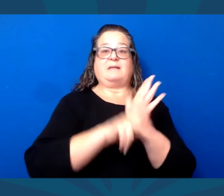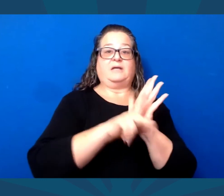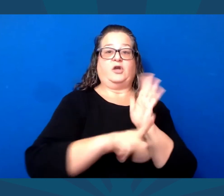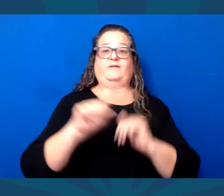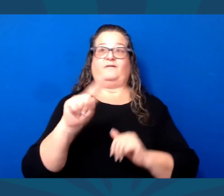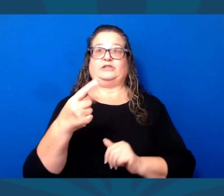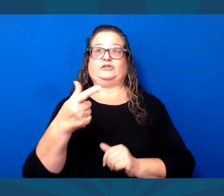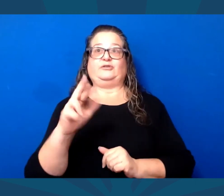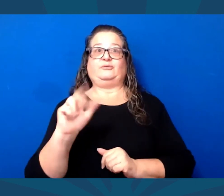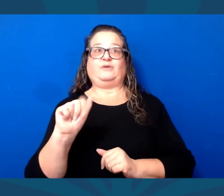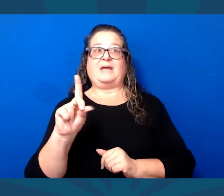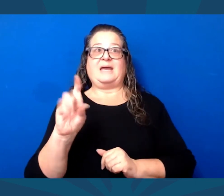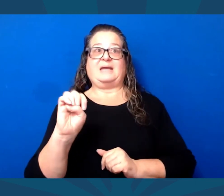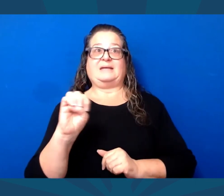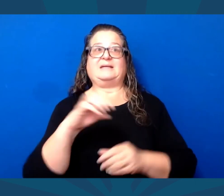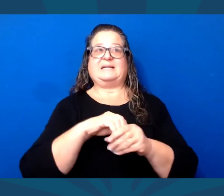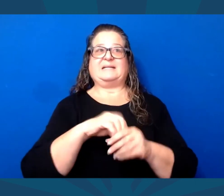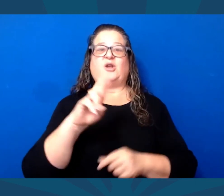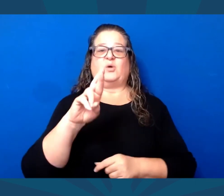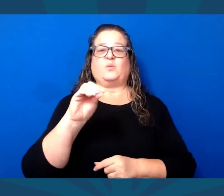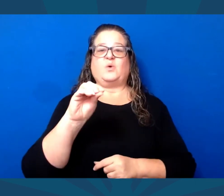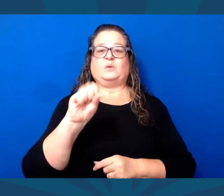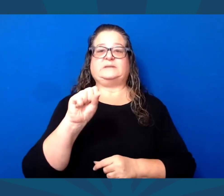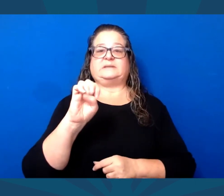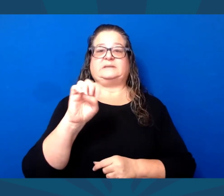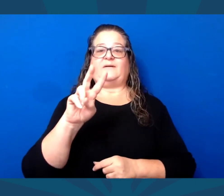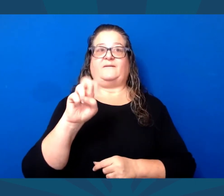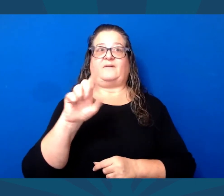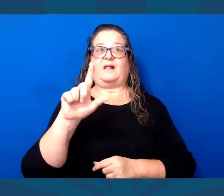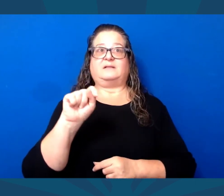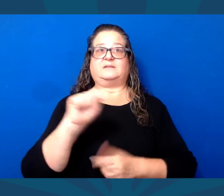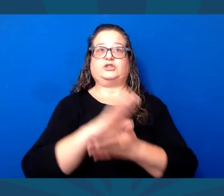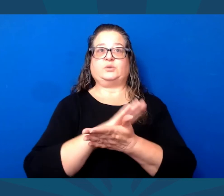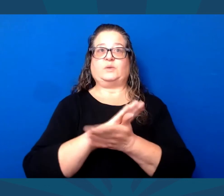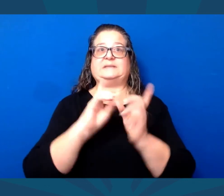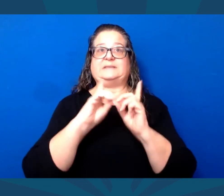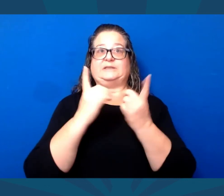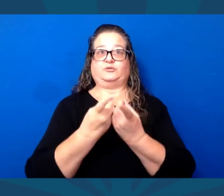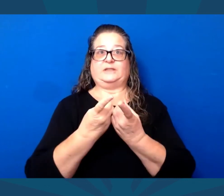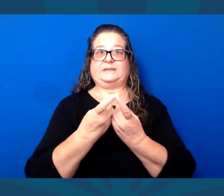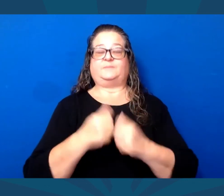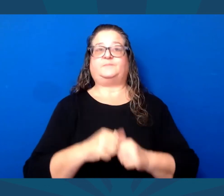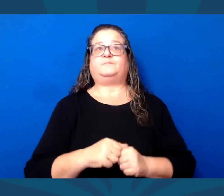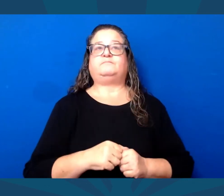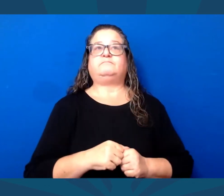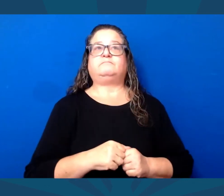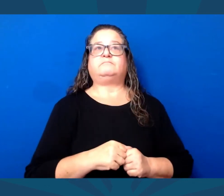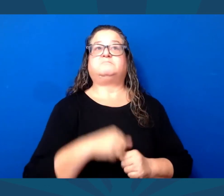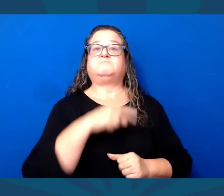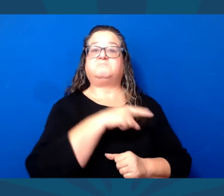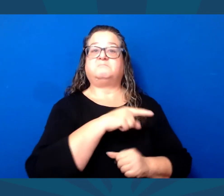Tatiana began teaching kindergarten and first grade in RSD and taught at